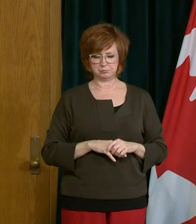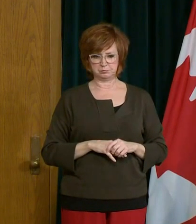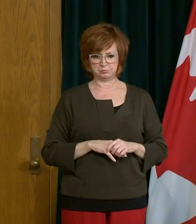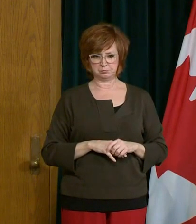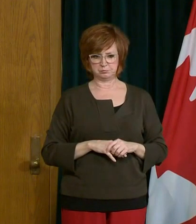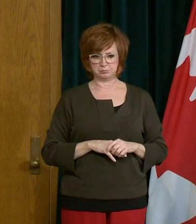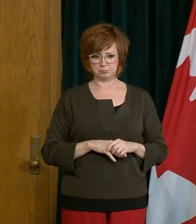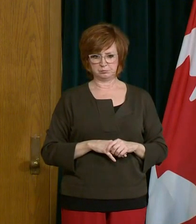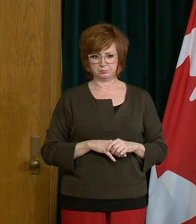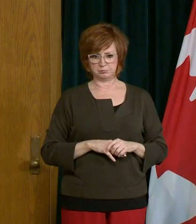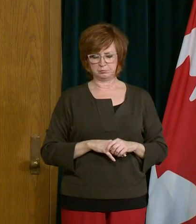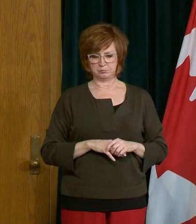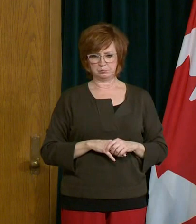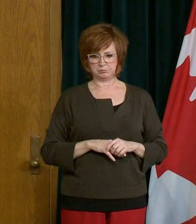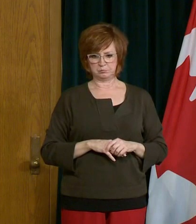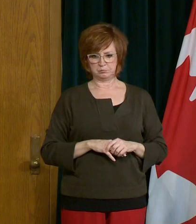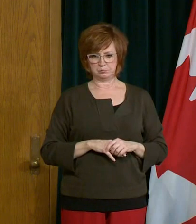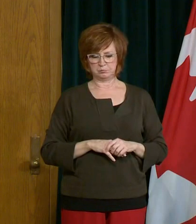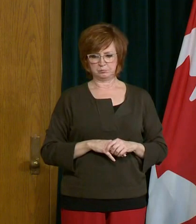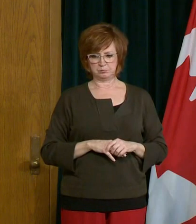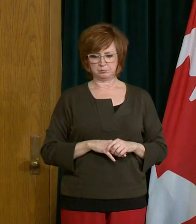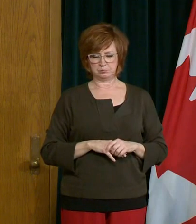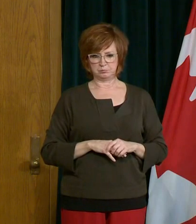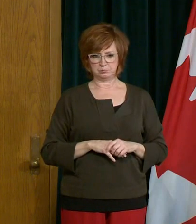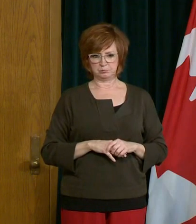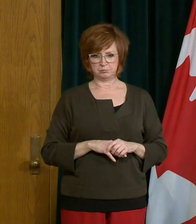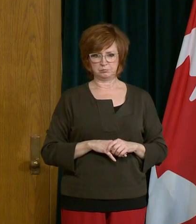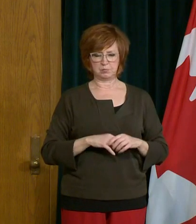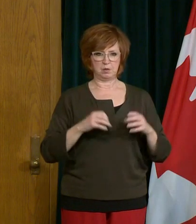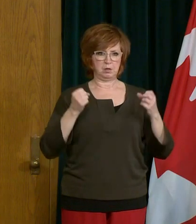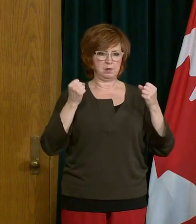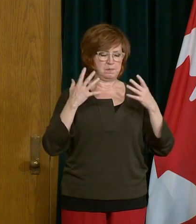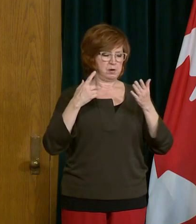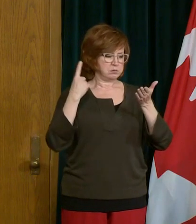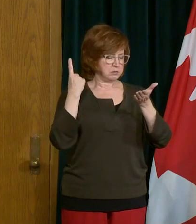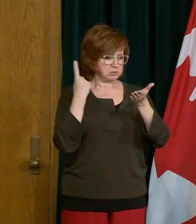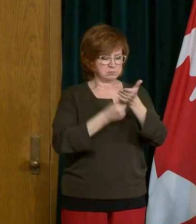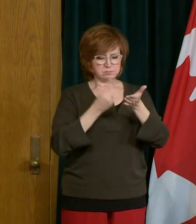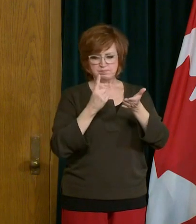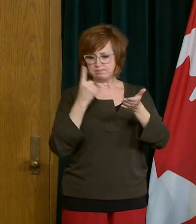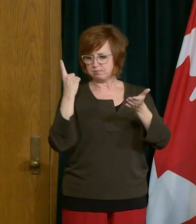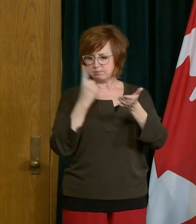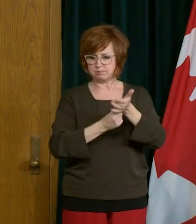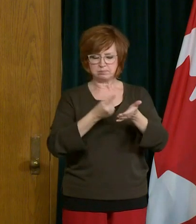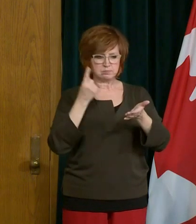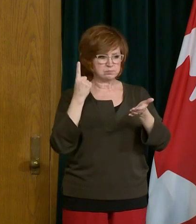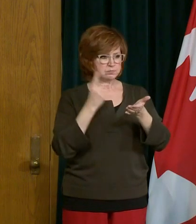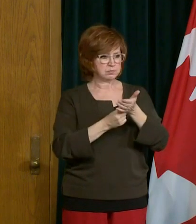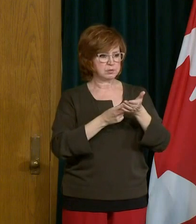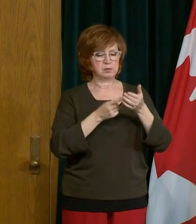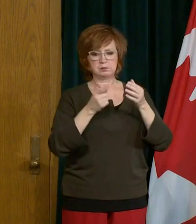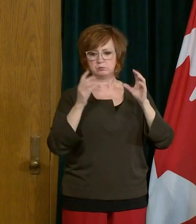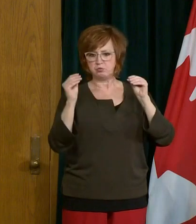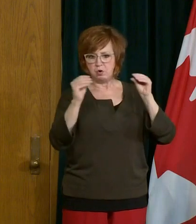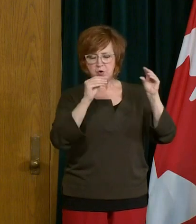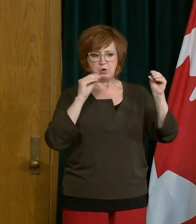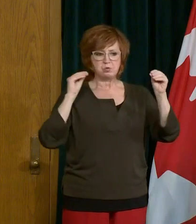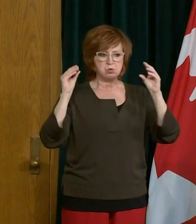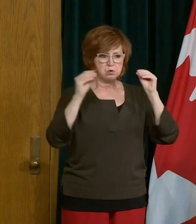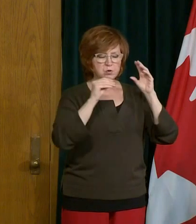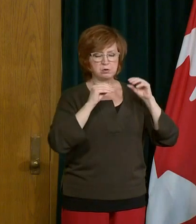highlighting so many historic and systemic institution shortfalls when it comes to service delivery in